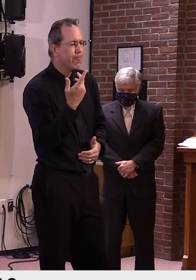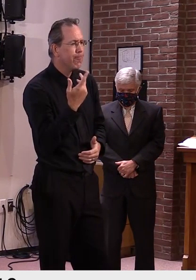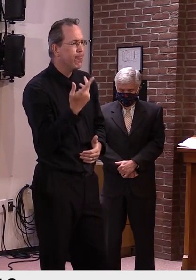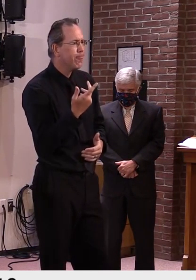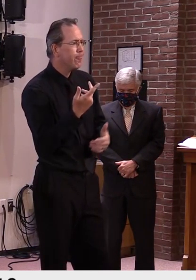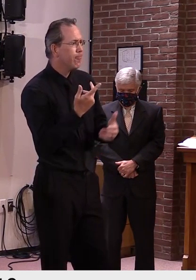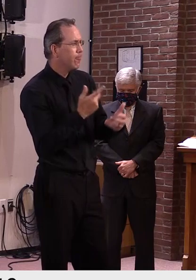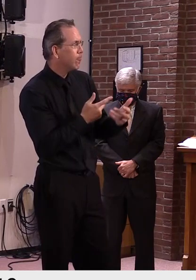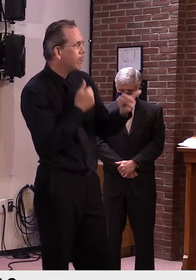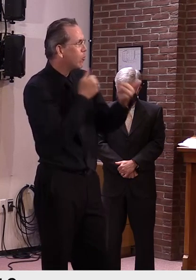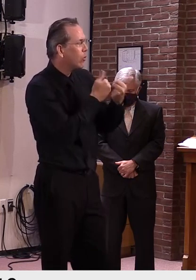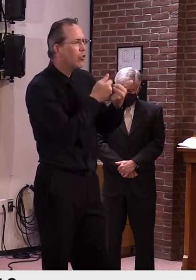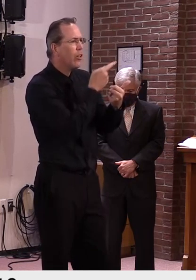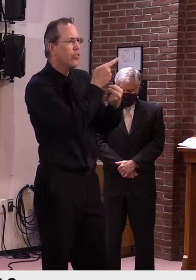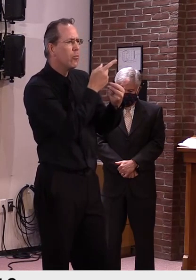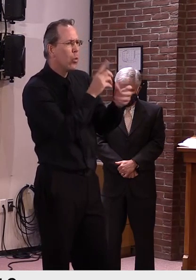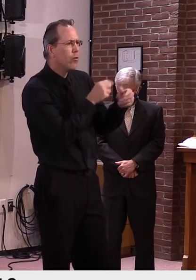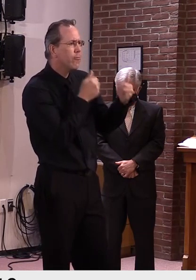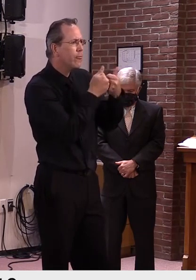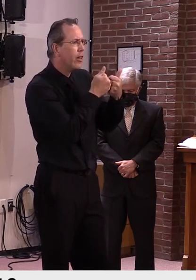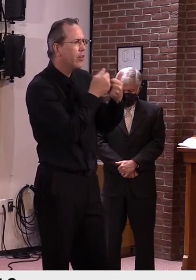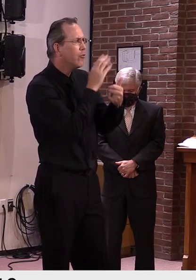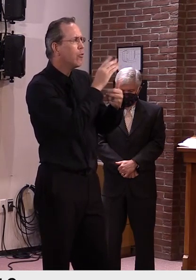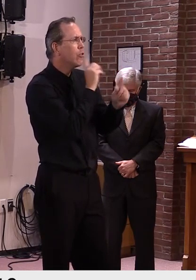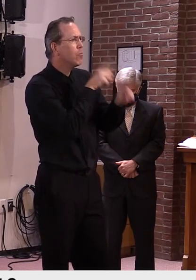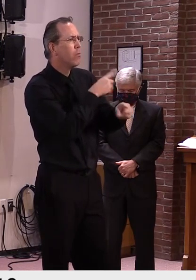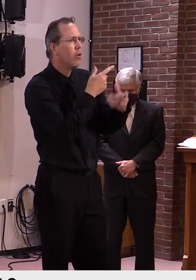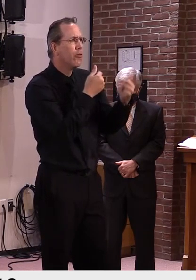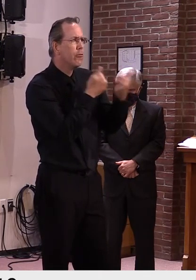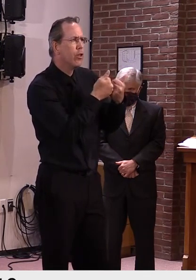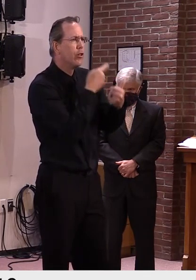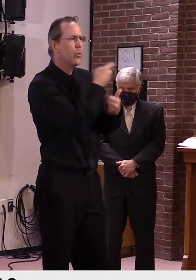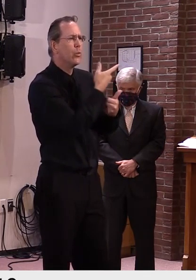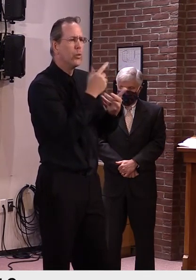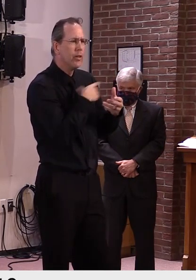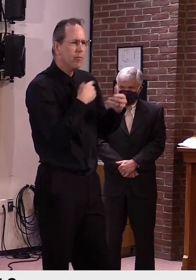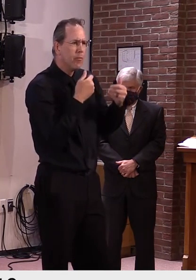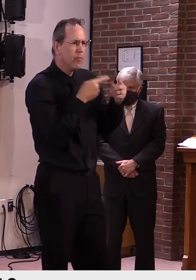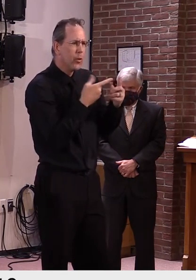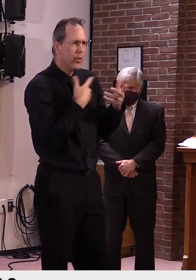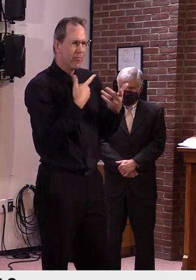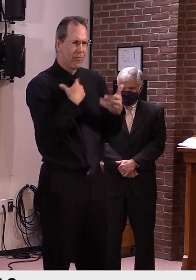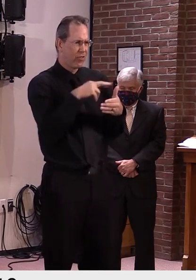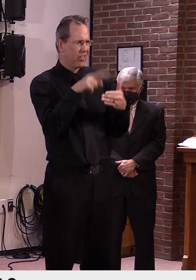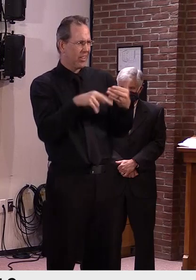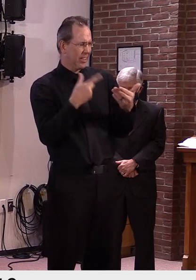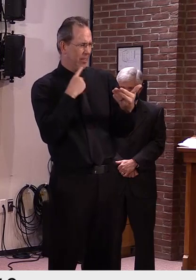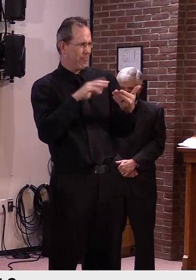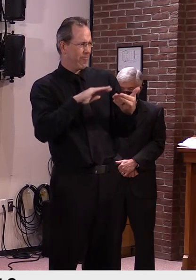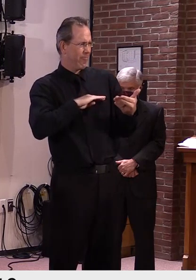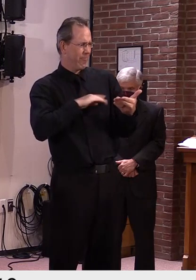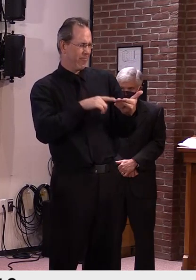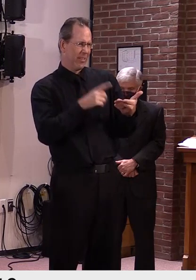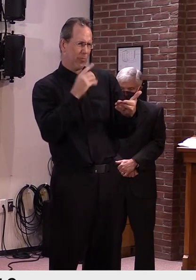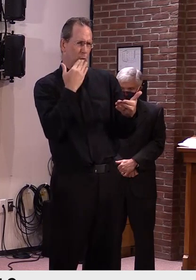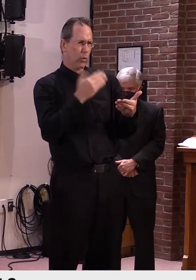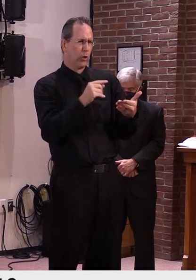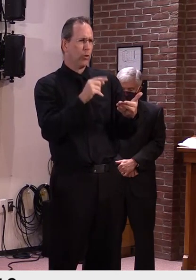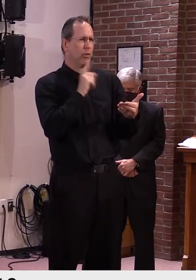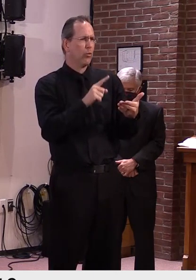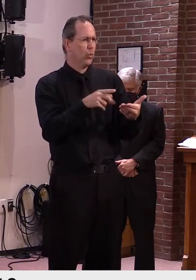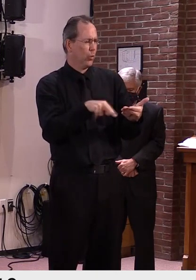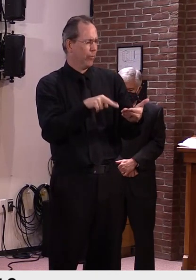the COVID, and because simply the results are just too good, really. But that's not the case in